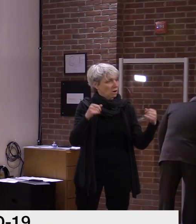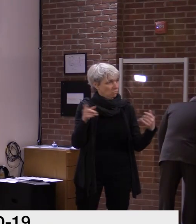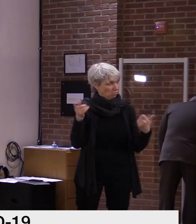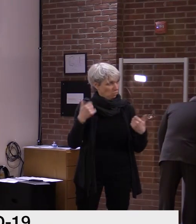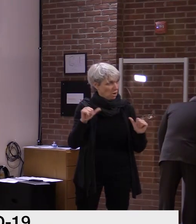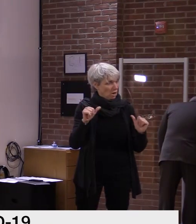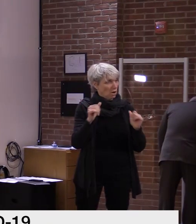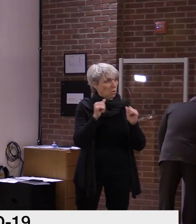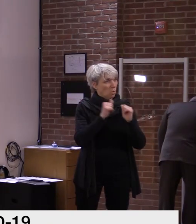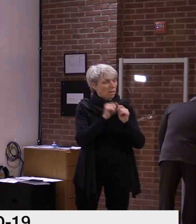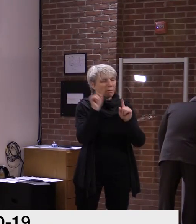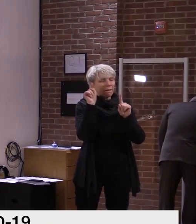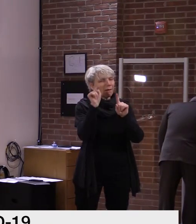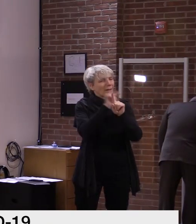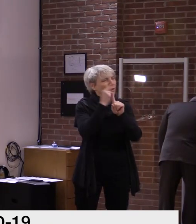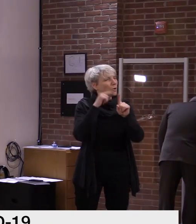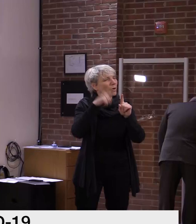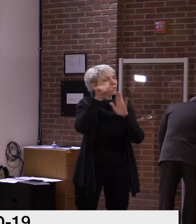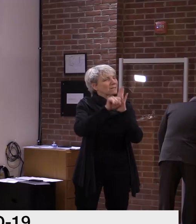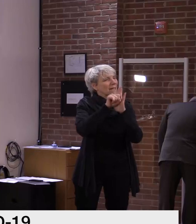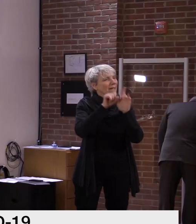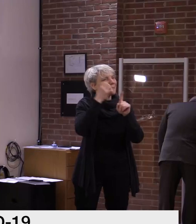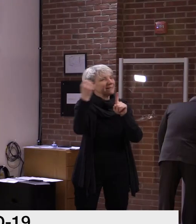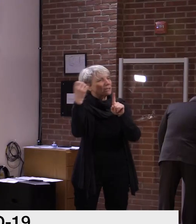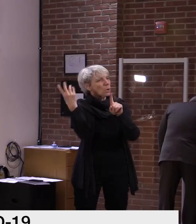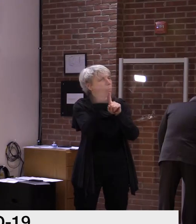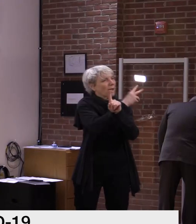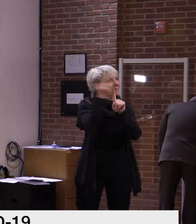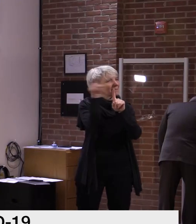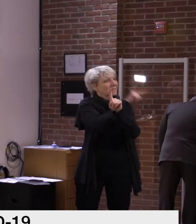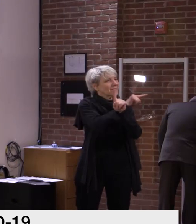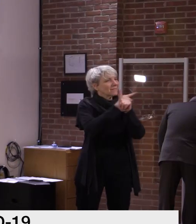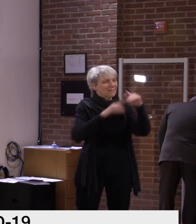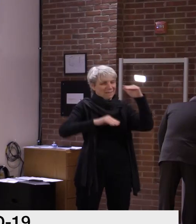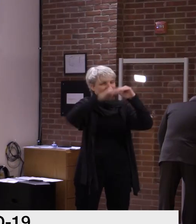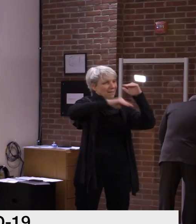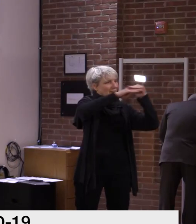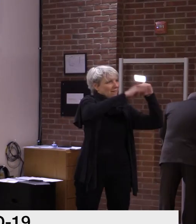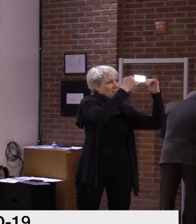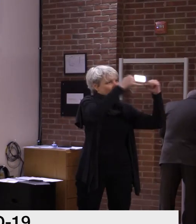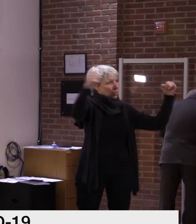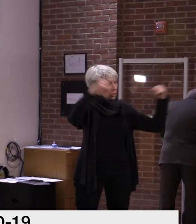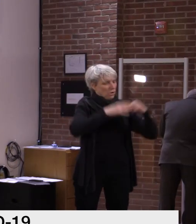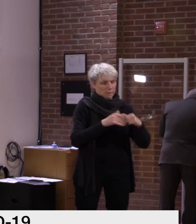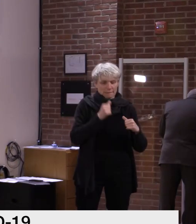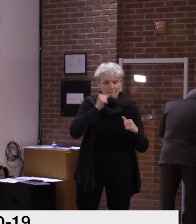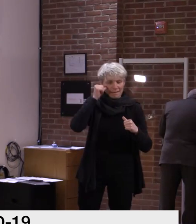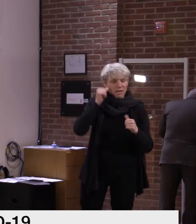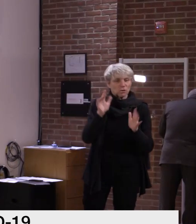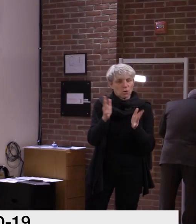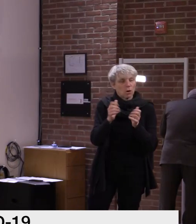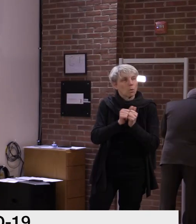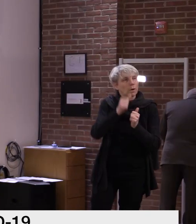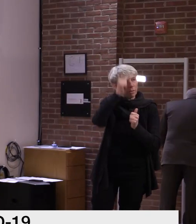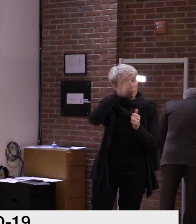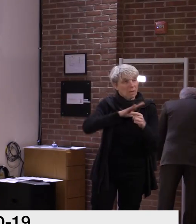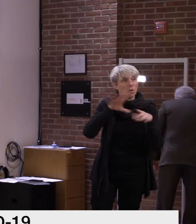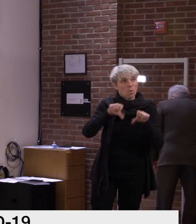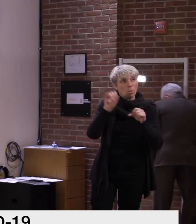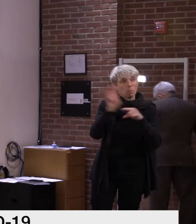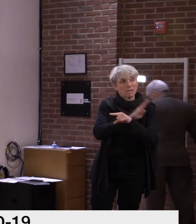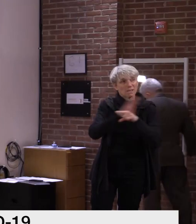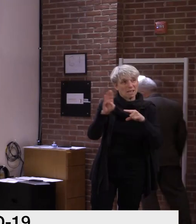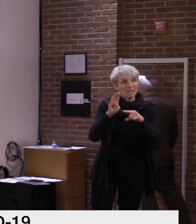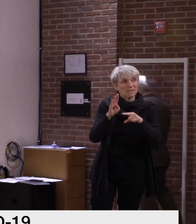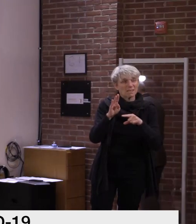and I mean, I was talking to a businessman up in the islands yesterday, you know,